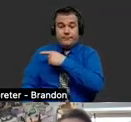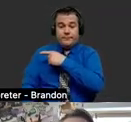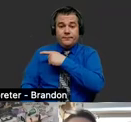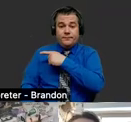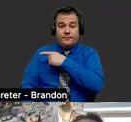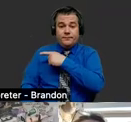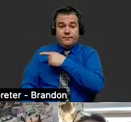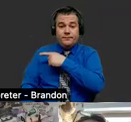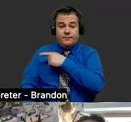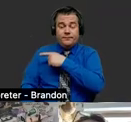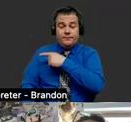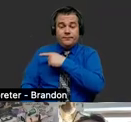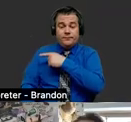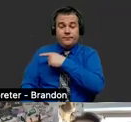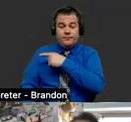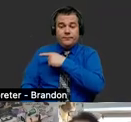for